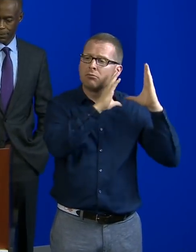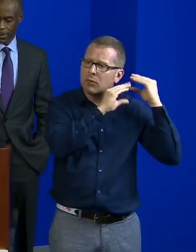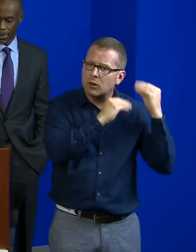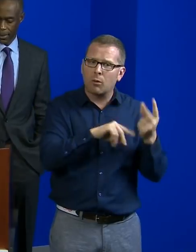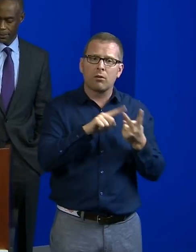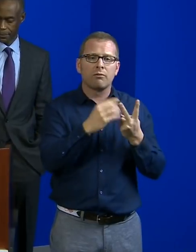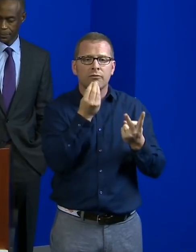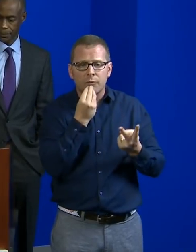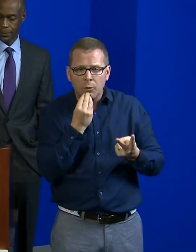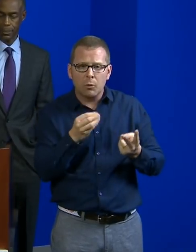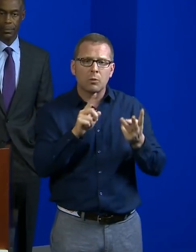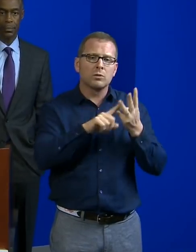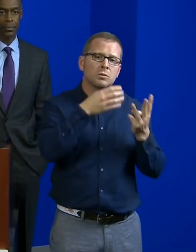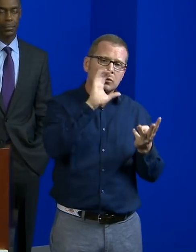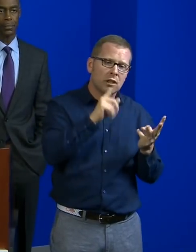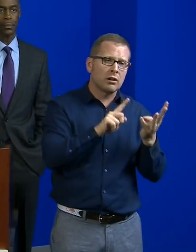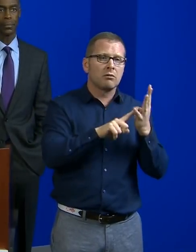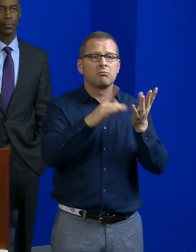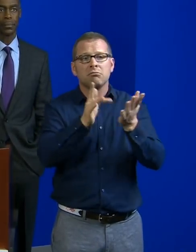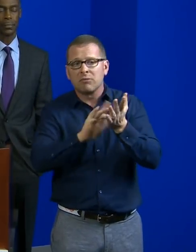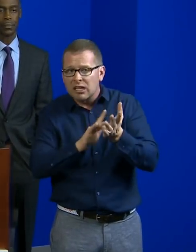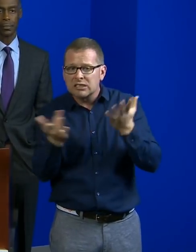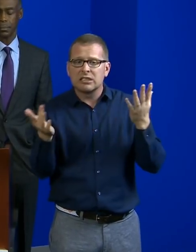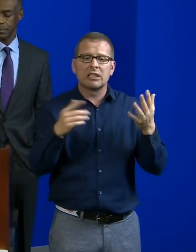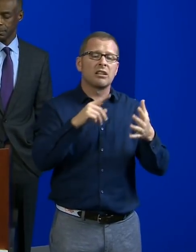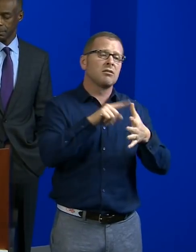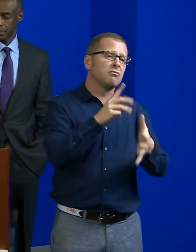shelters. Please visit